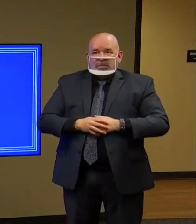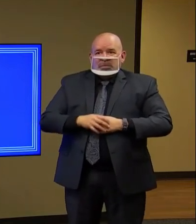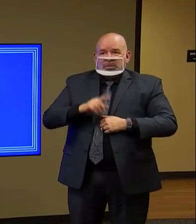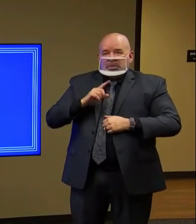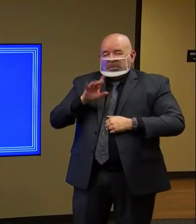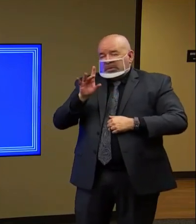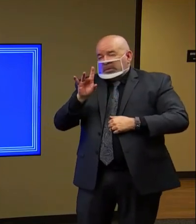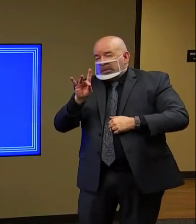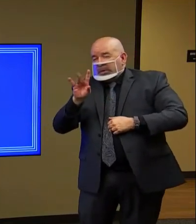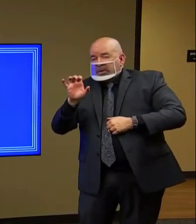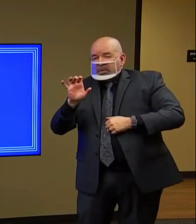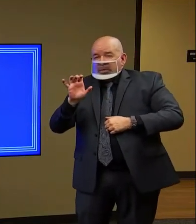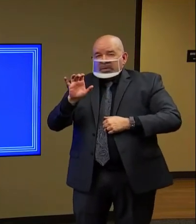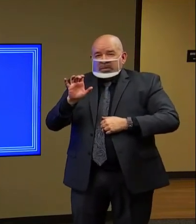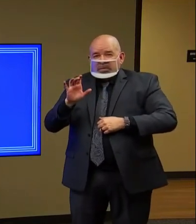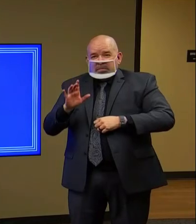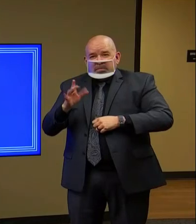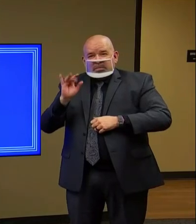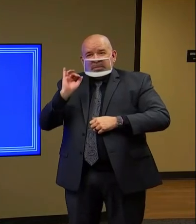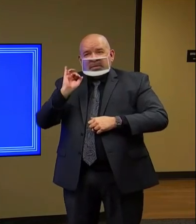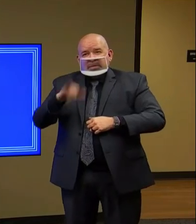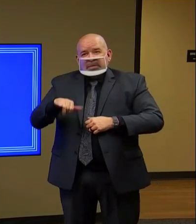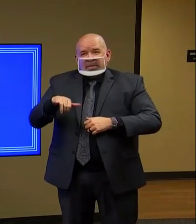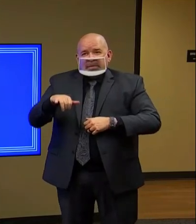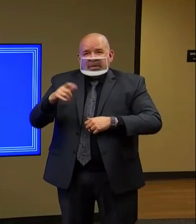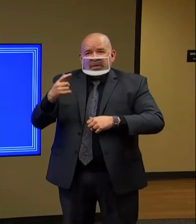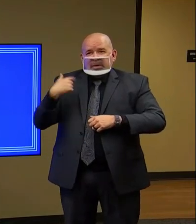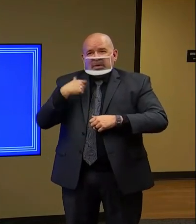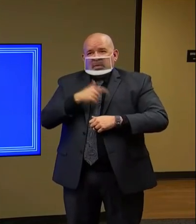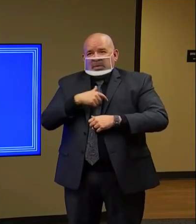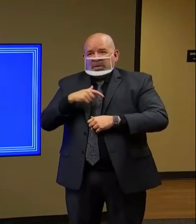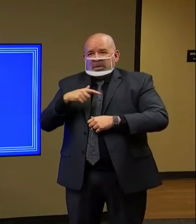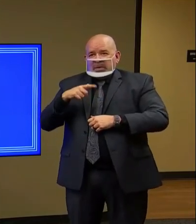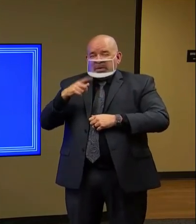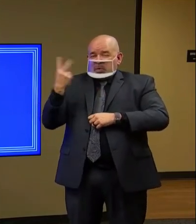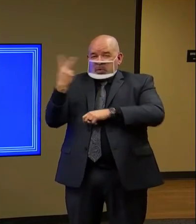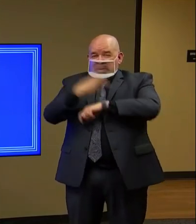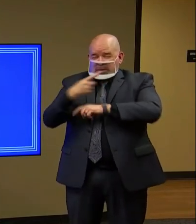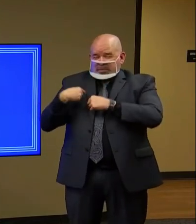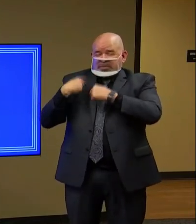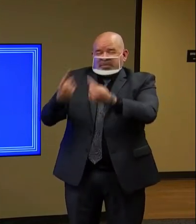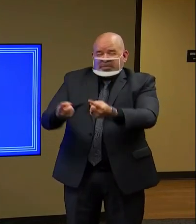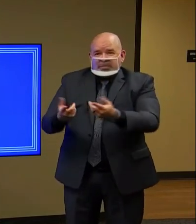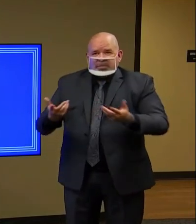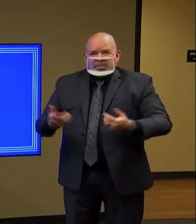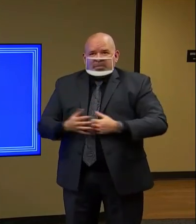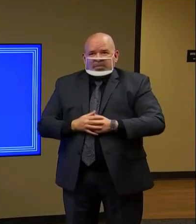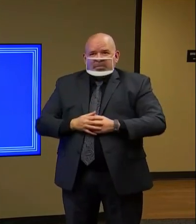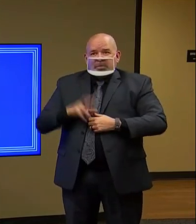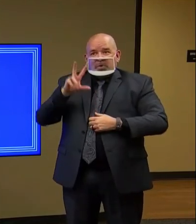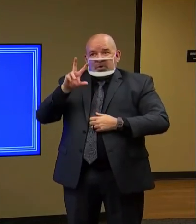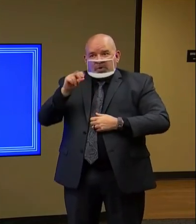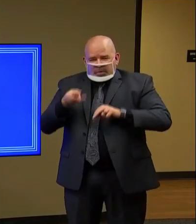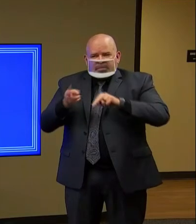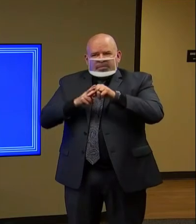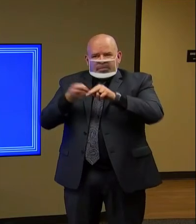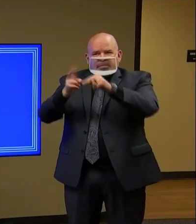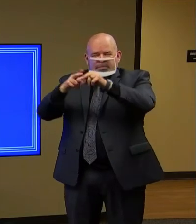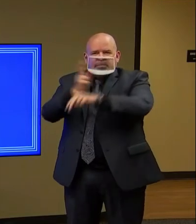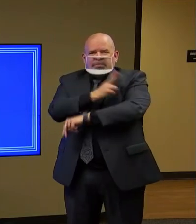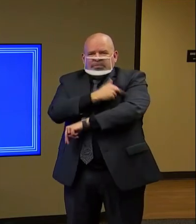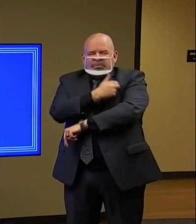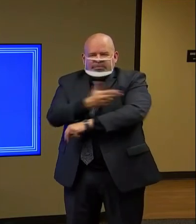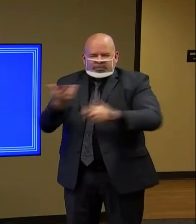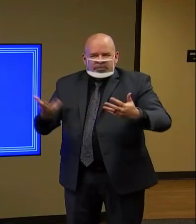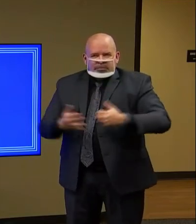838 people that we saw just 2 days ago. Now, this is a 45% increase since I spoke to